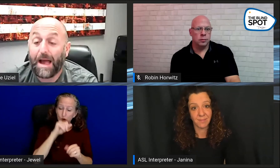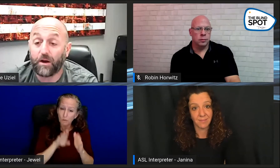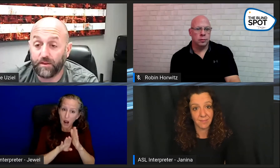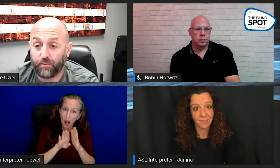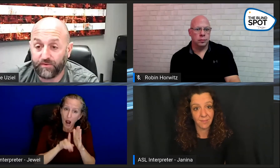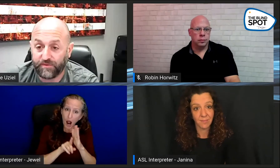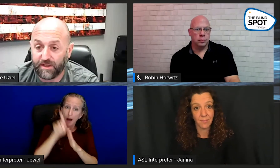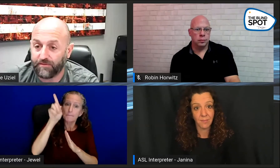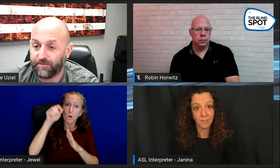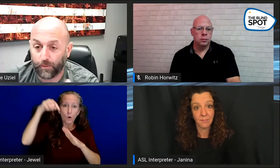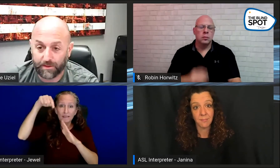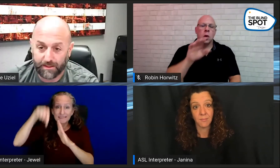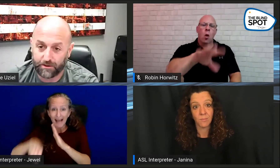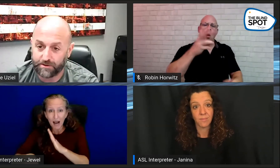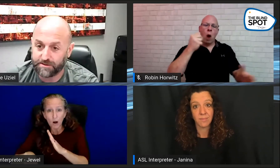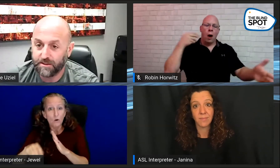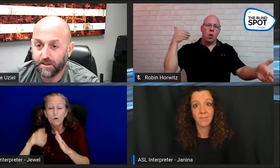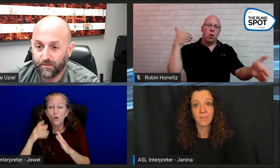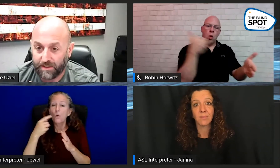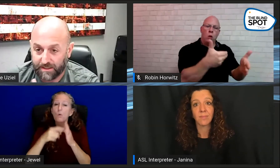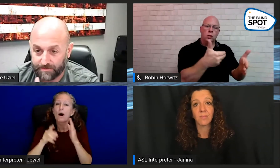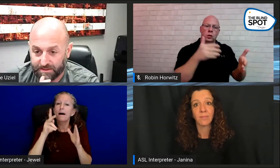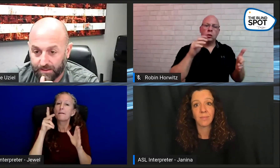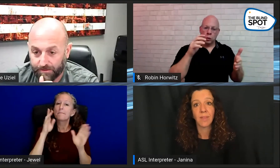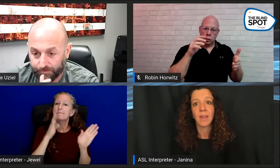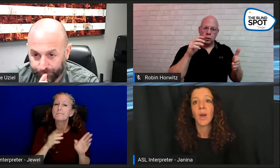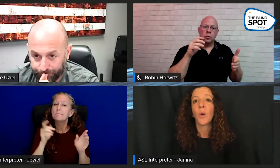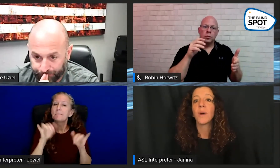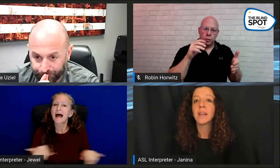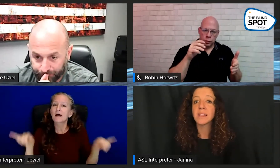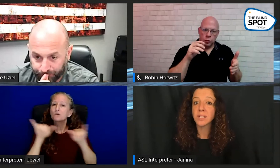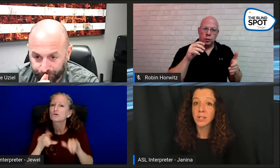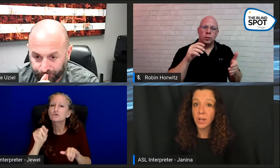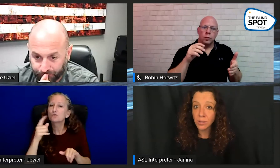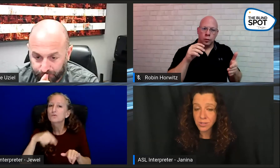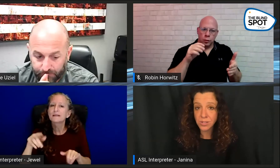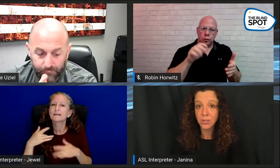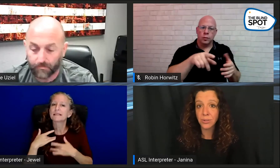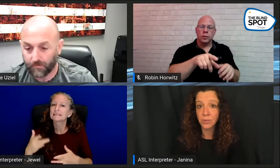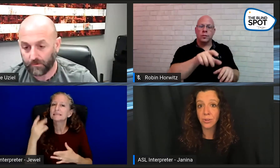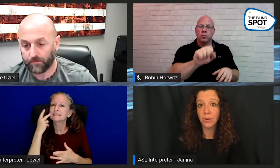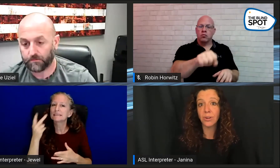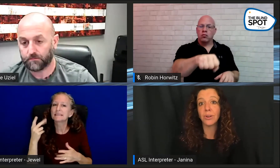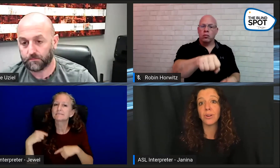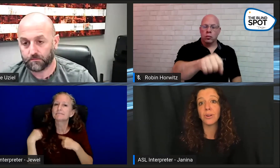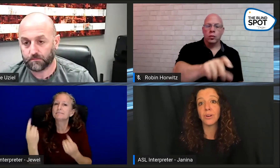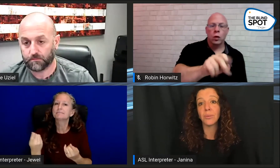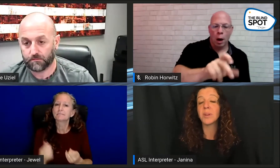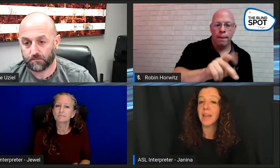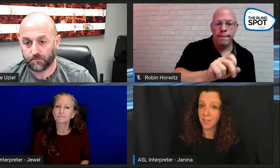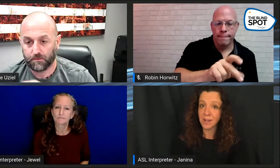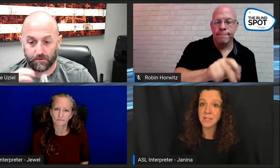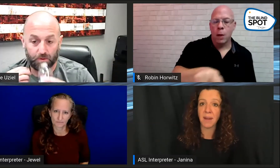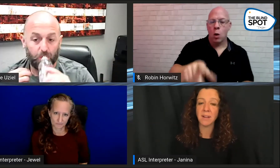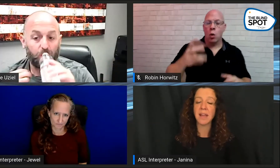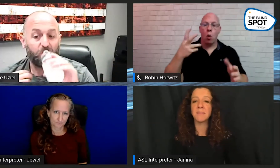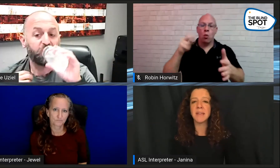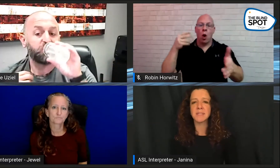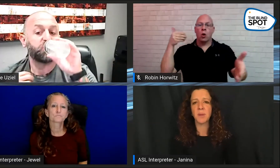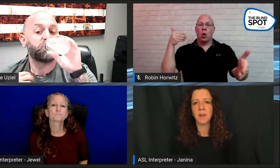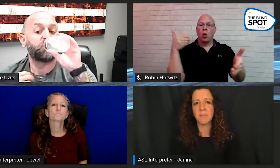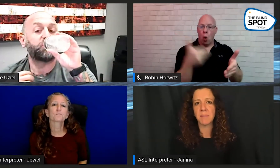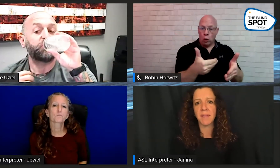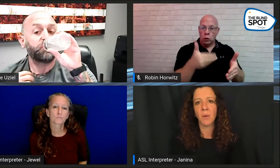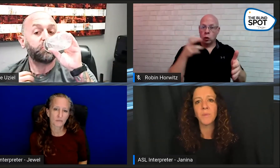there a pattern that we've seen every 4 years when it comes to that? When it gets close to, well, yeah, there is a pattern. Yeah,